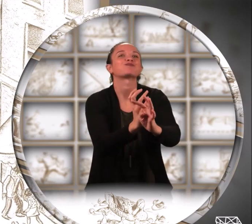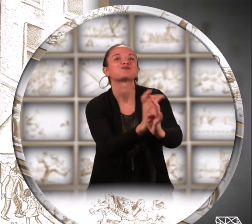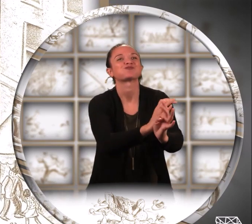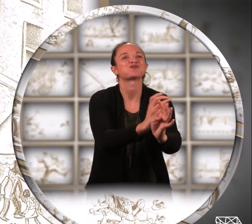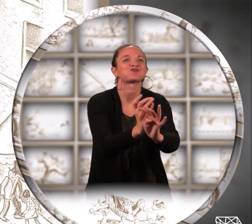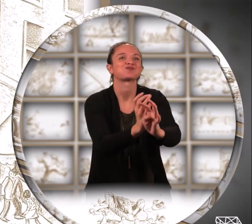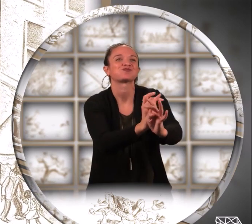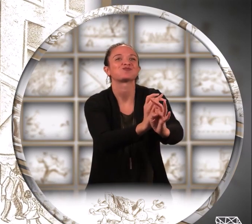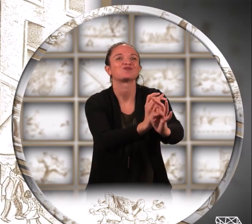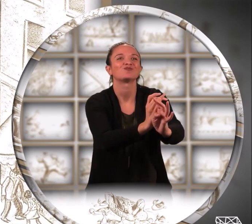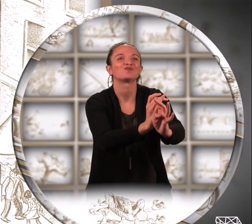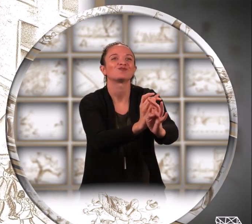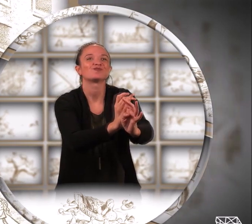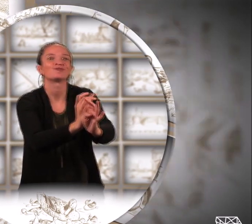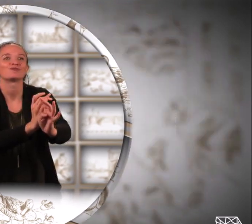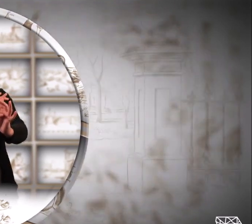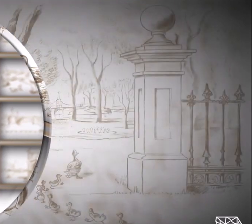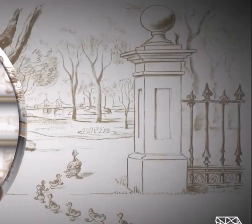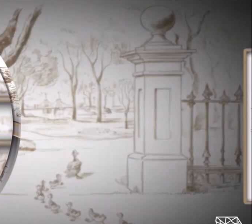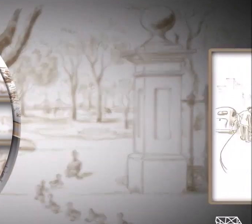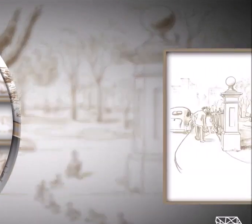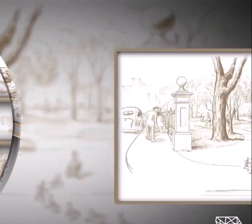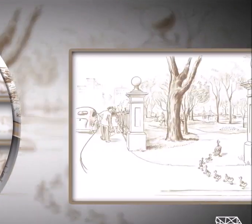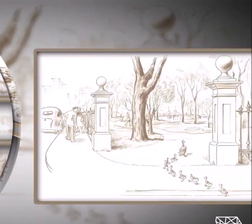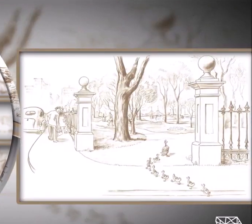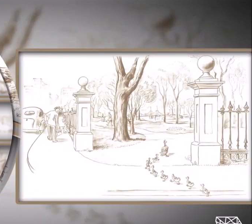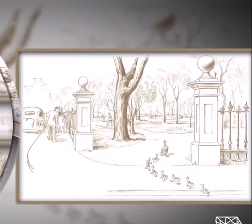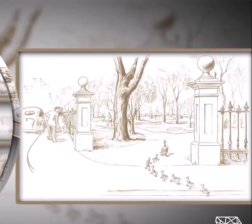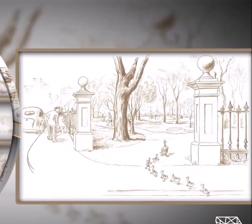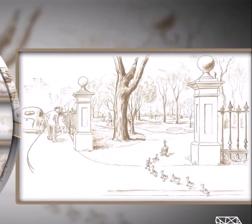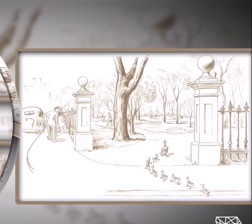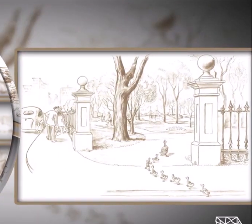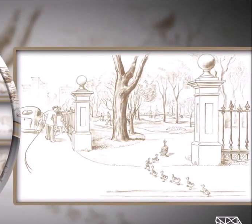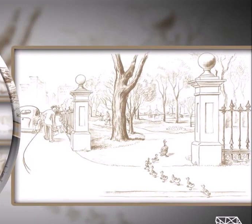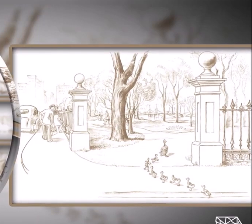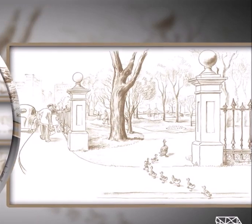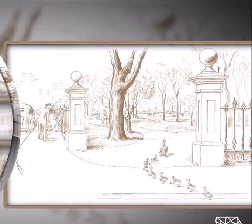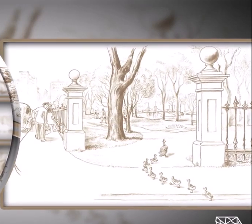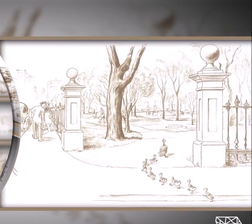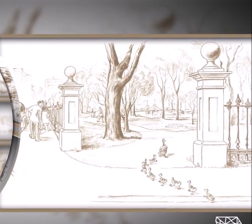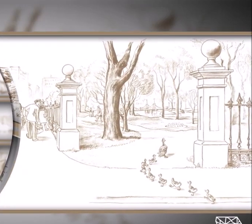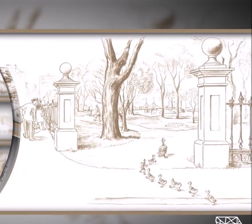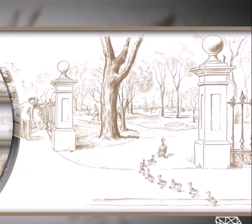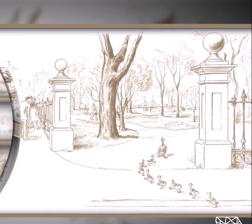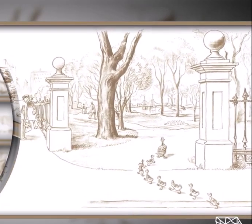Right on into the public garden.